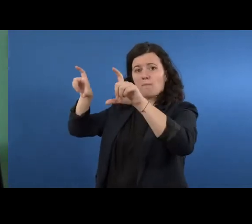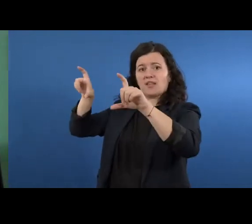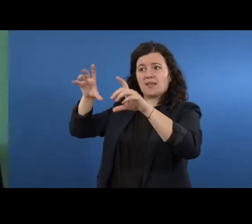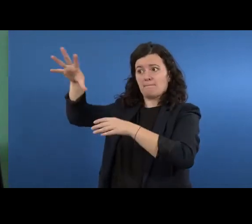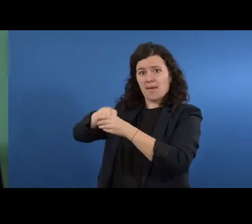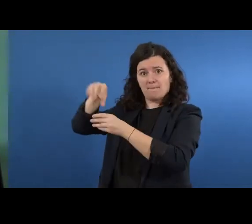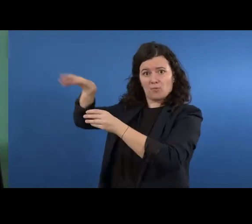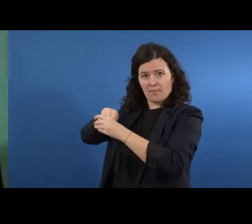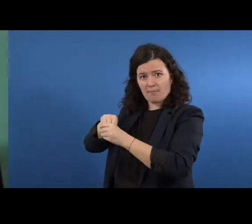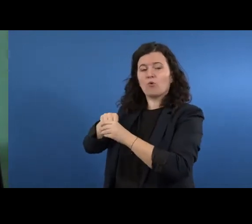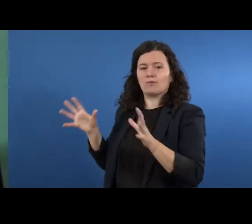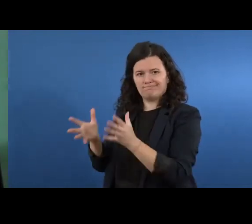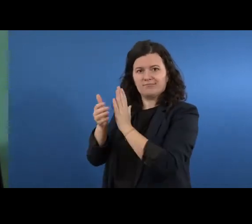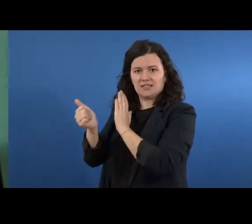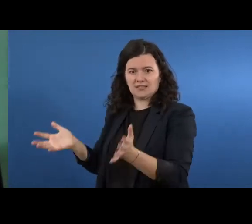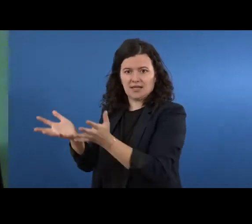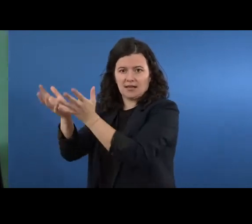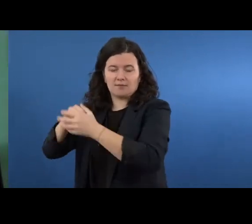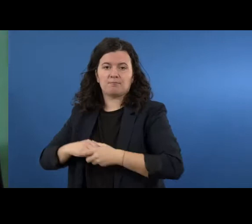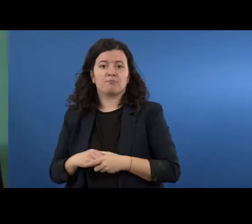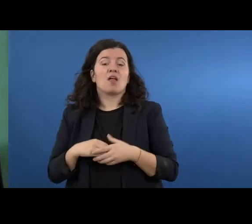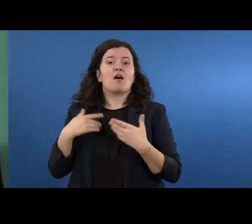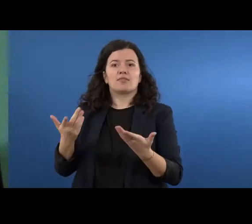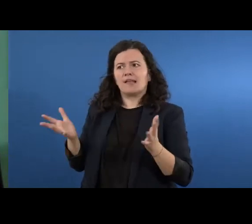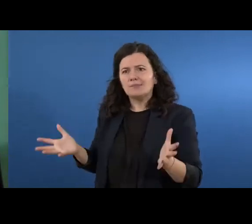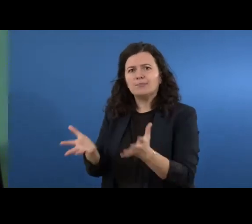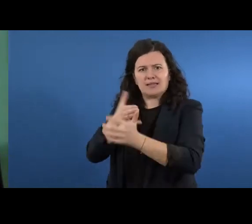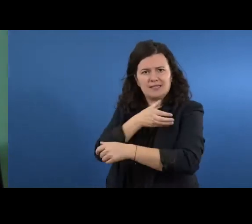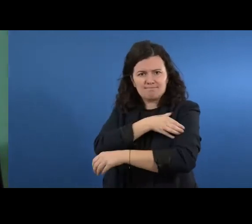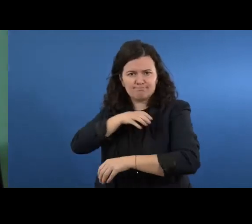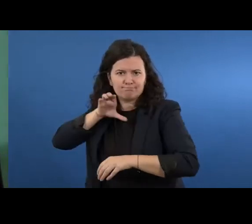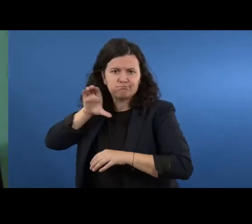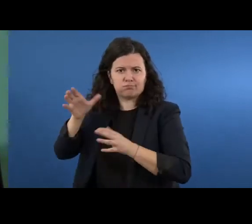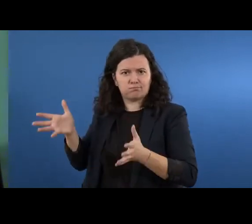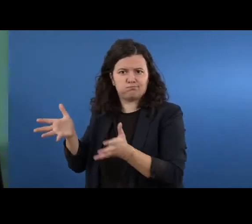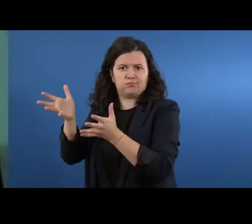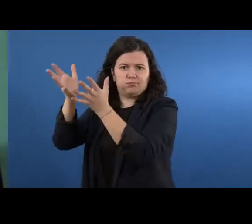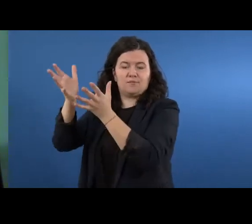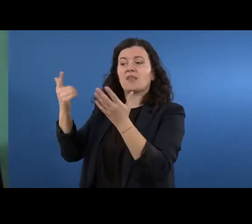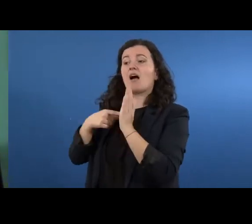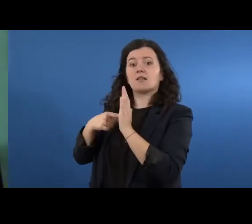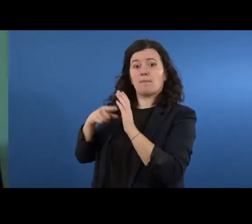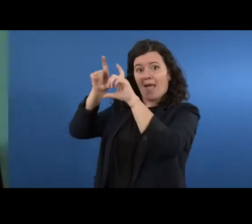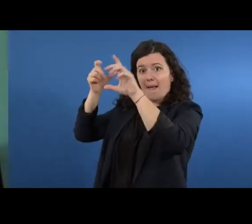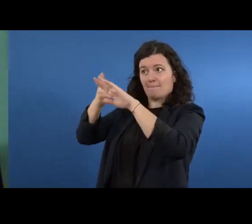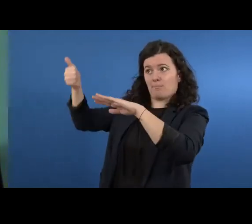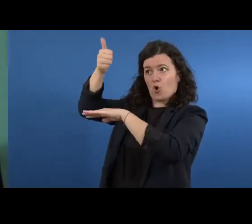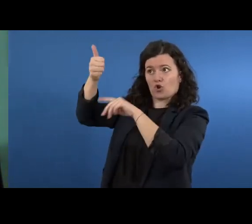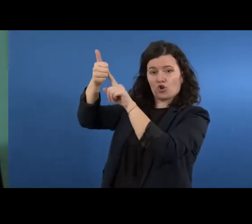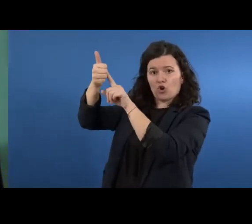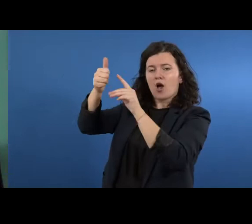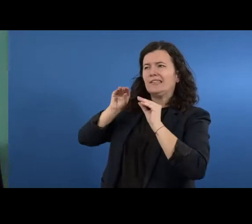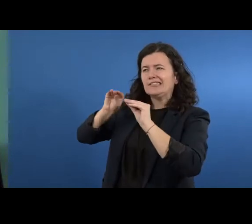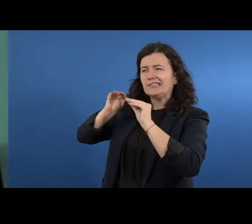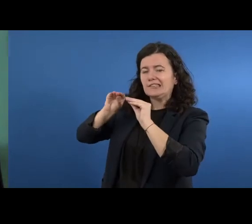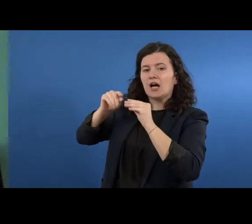also are involved in capacity building. So we build capacities of employers to recognize, support, and nurture talents